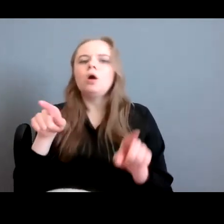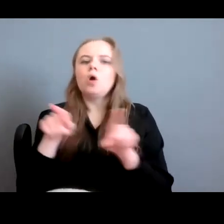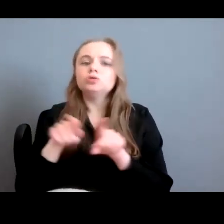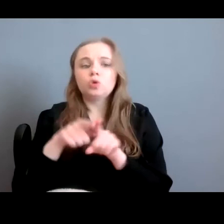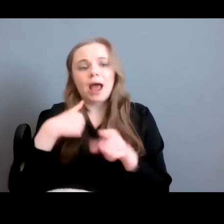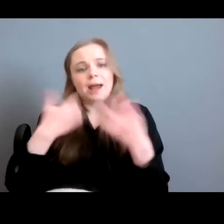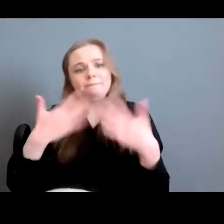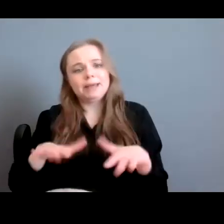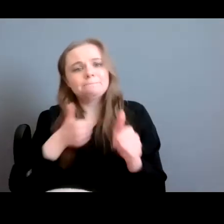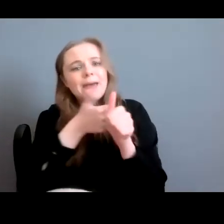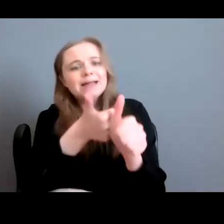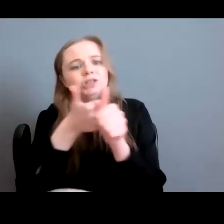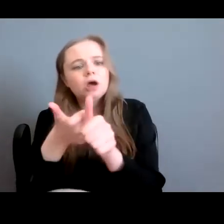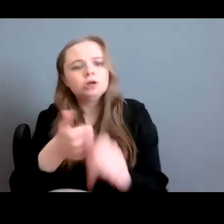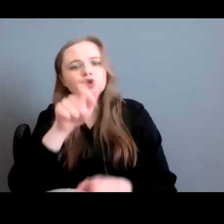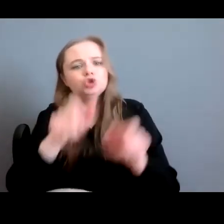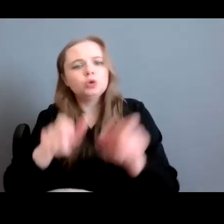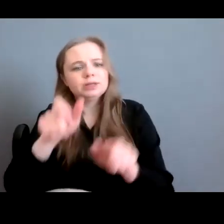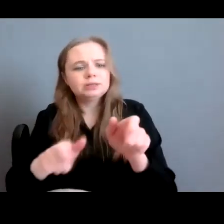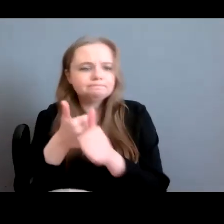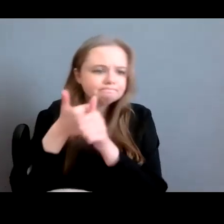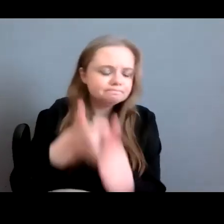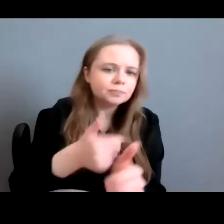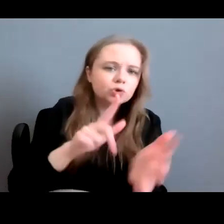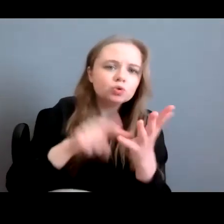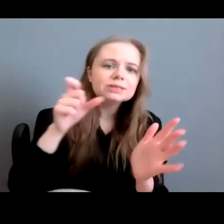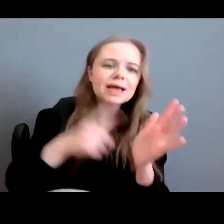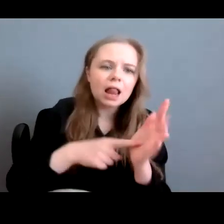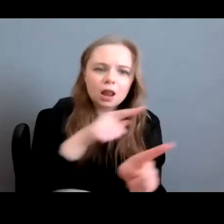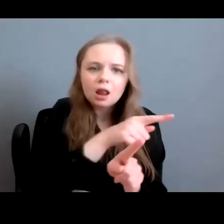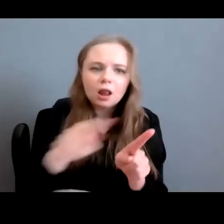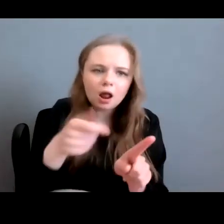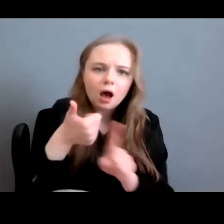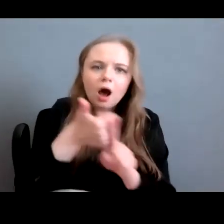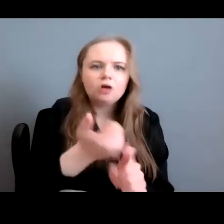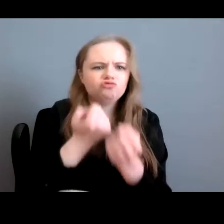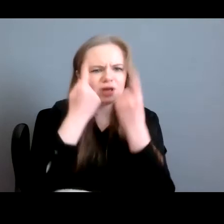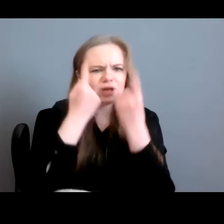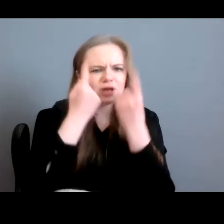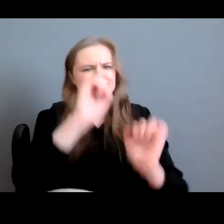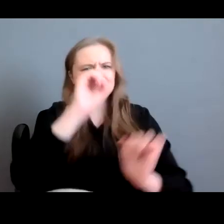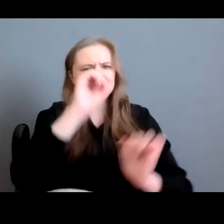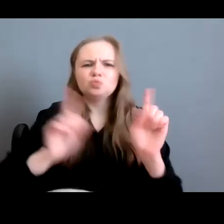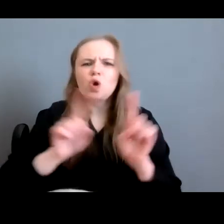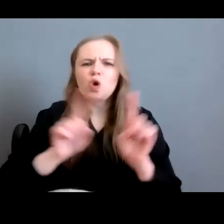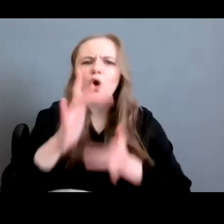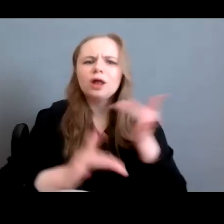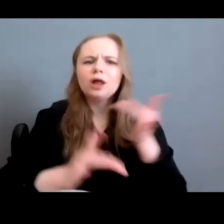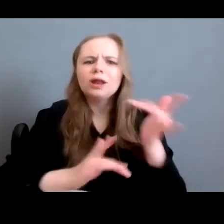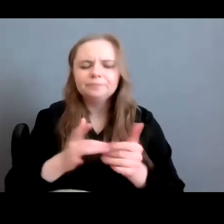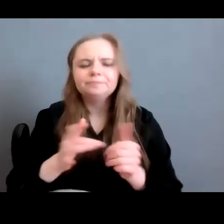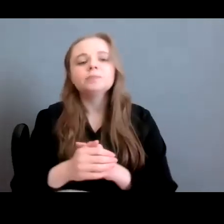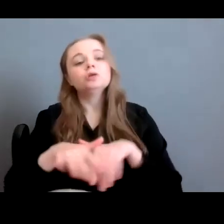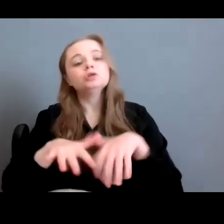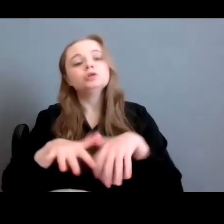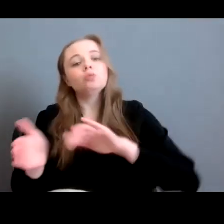doing with students at UCL. I've also had an insight into that as well. So what have been some of the positives that I've sort of